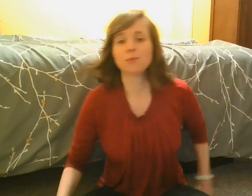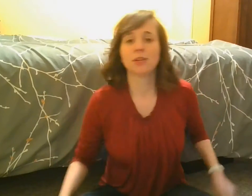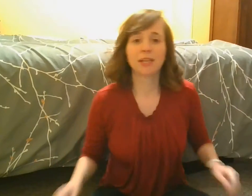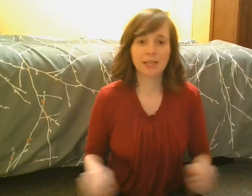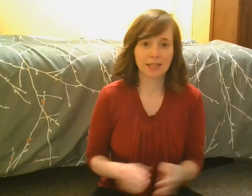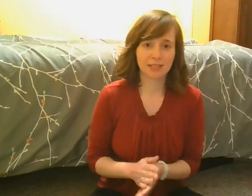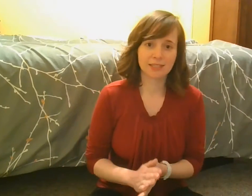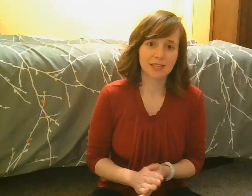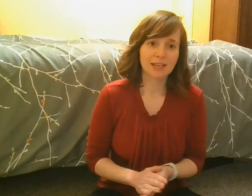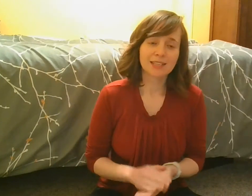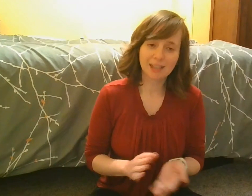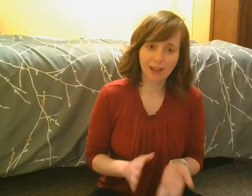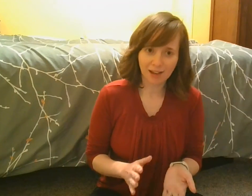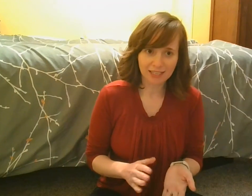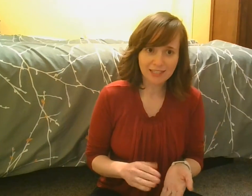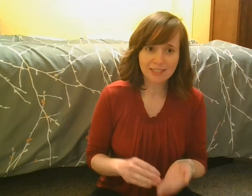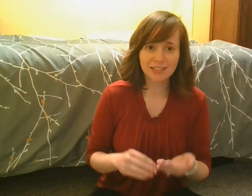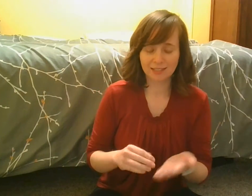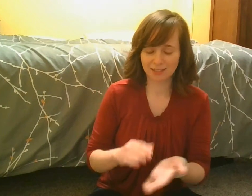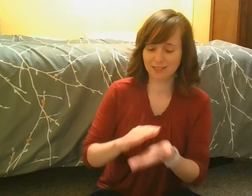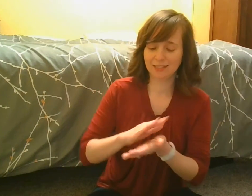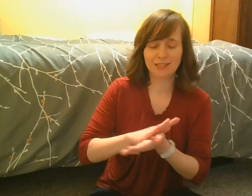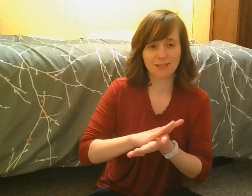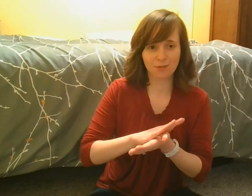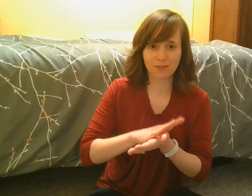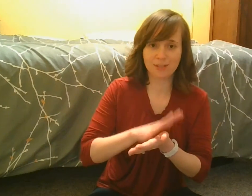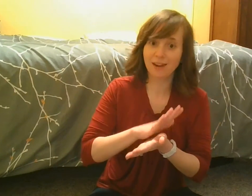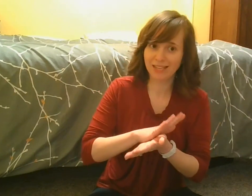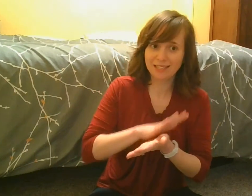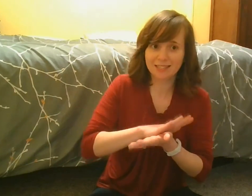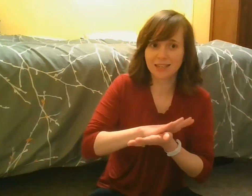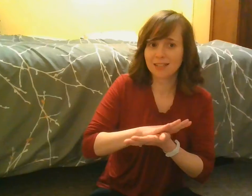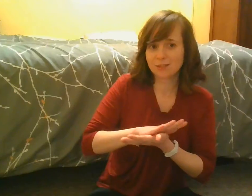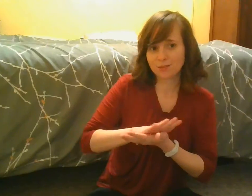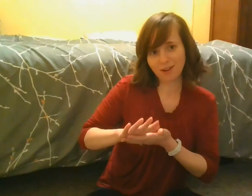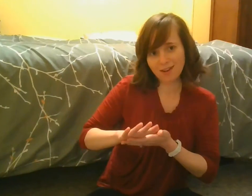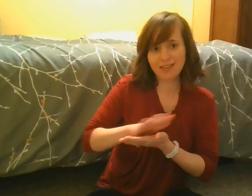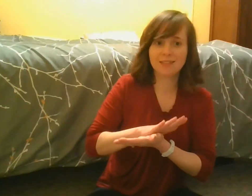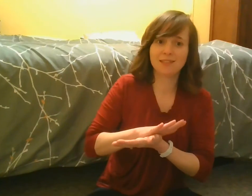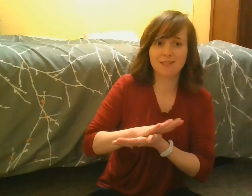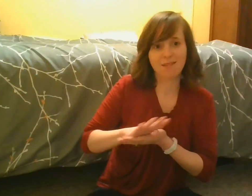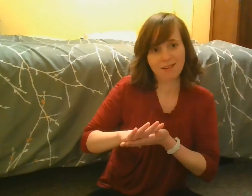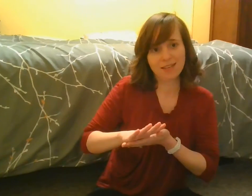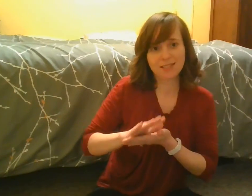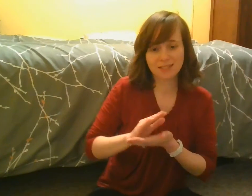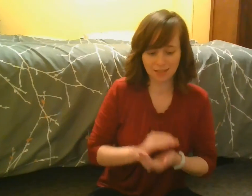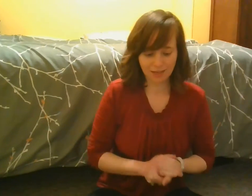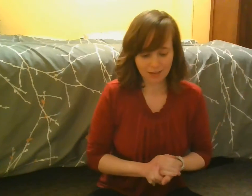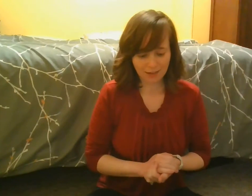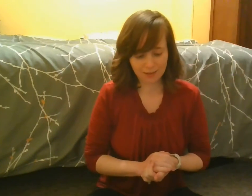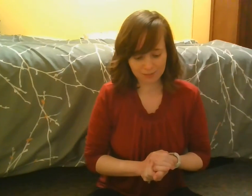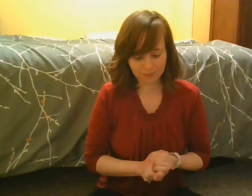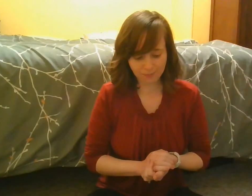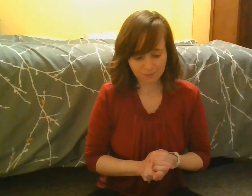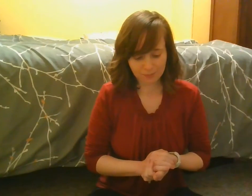one is kind or nice. So kind, nice.